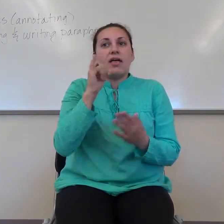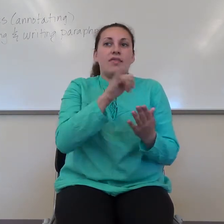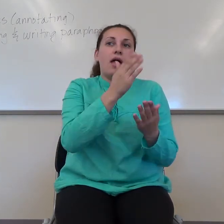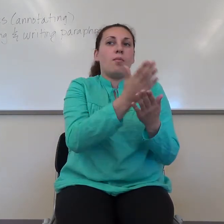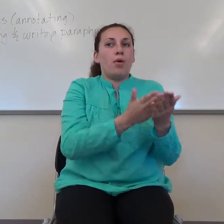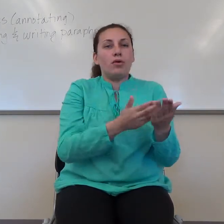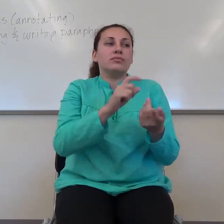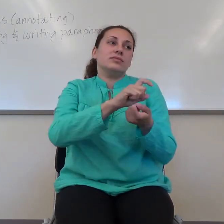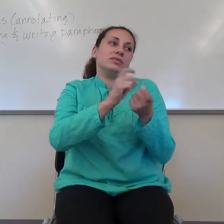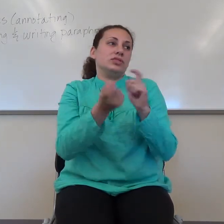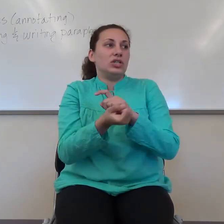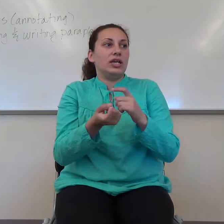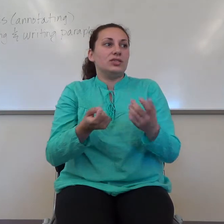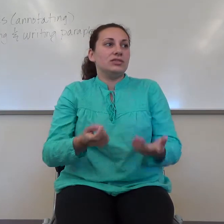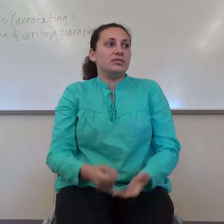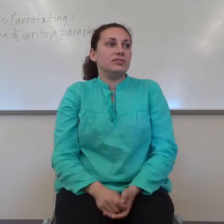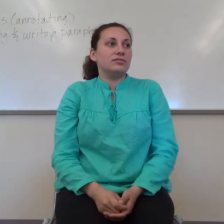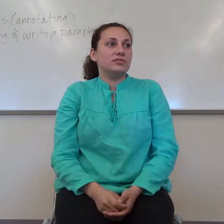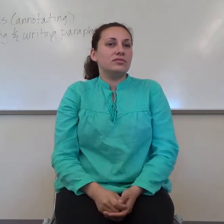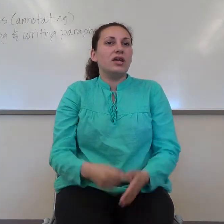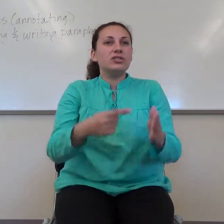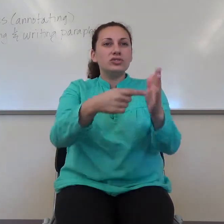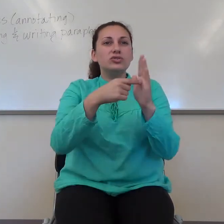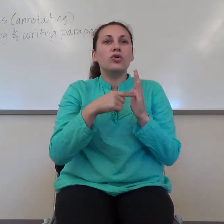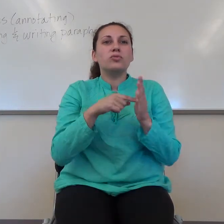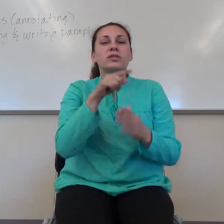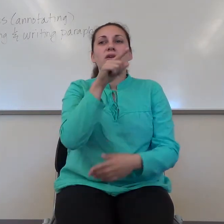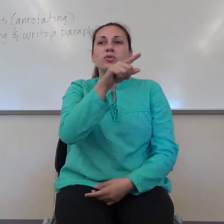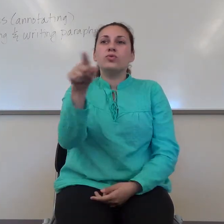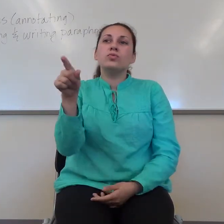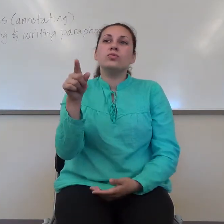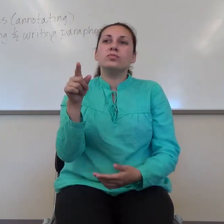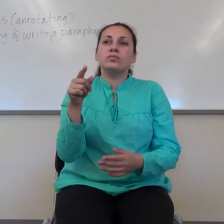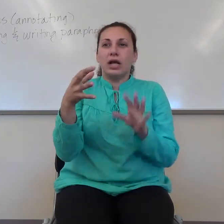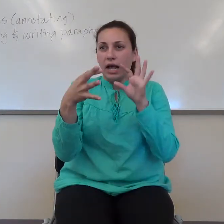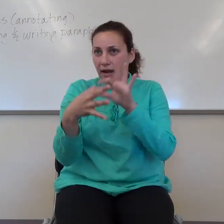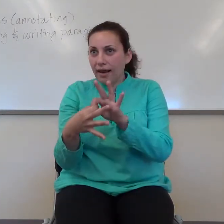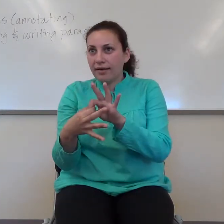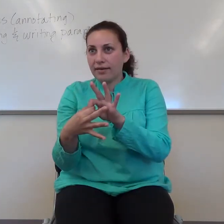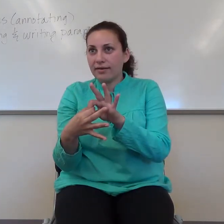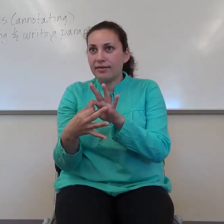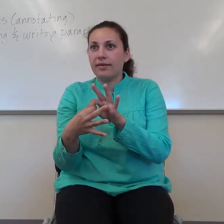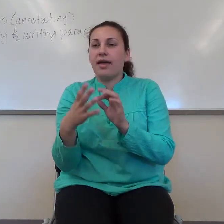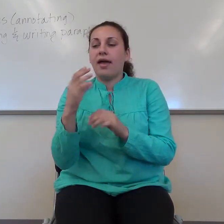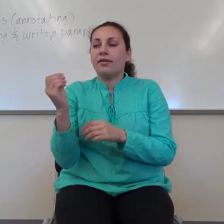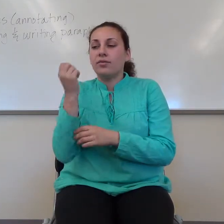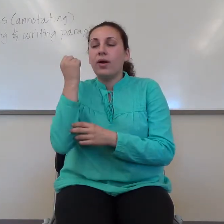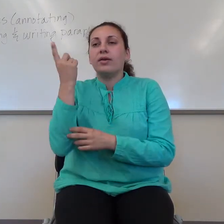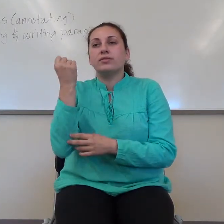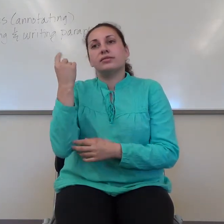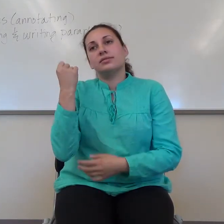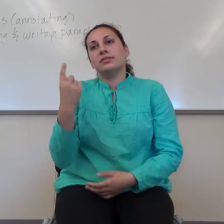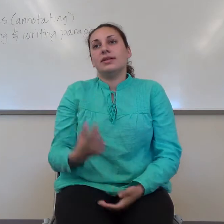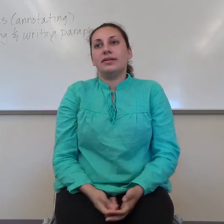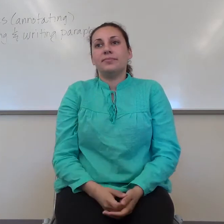and change it, okay? Then it shows me that you made that connection with the other answer, okay?